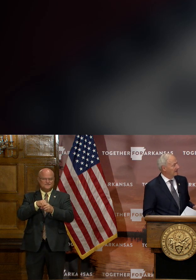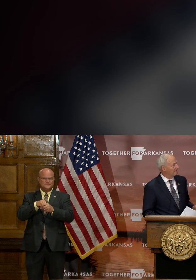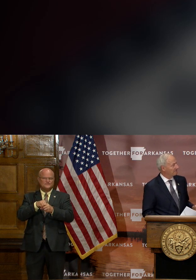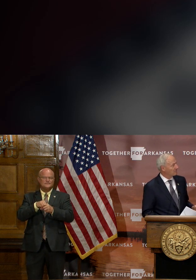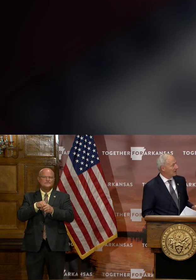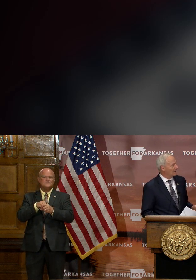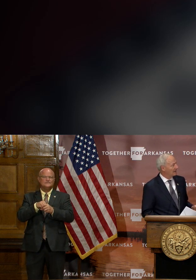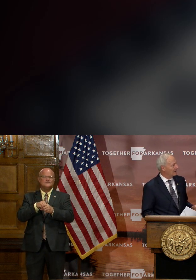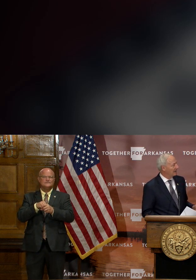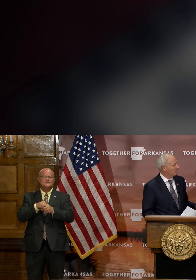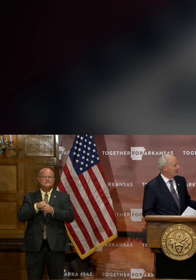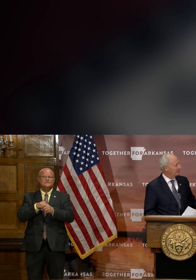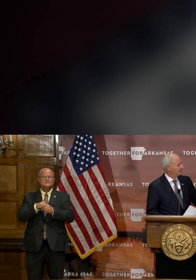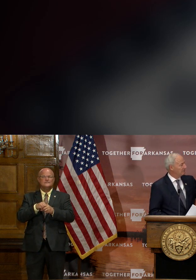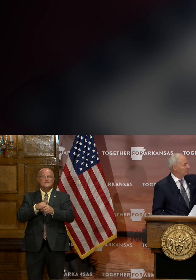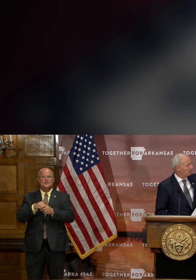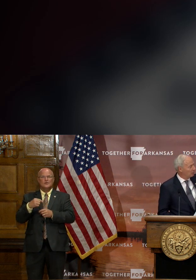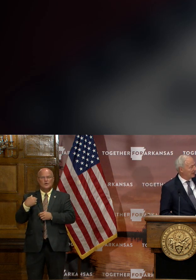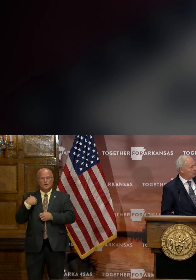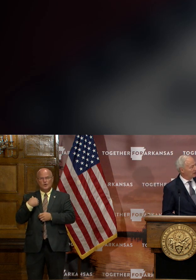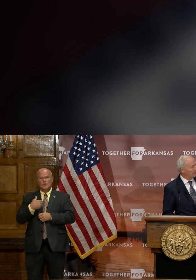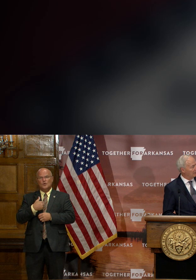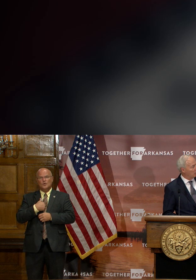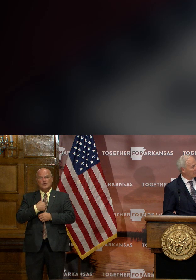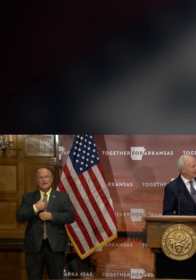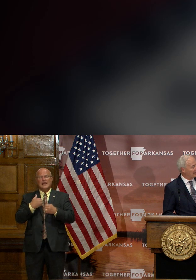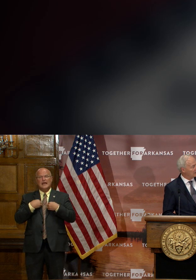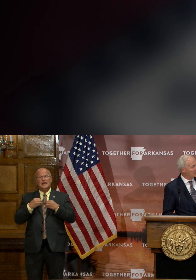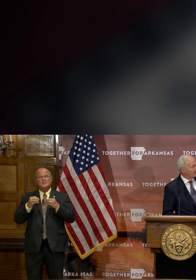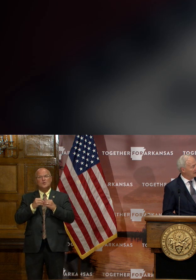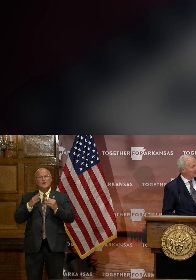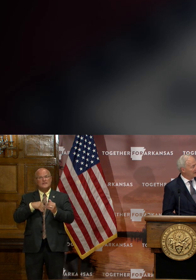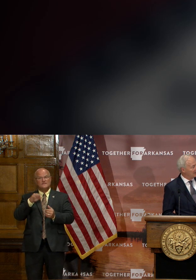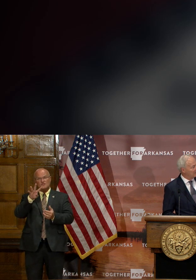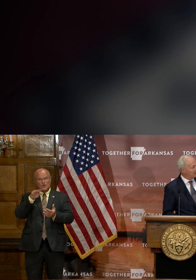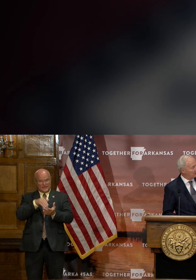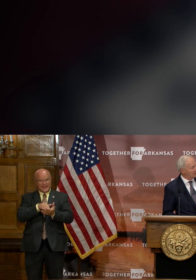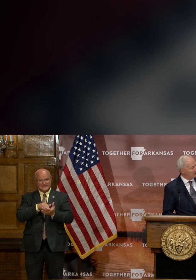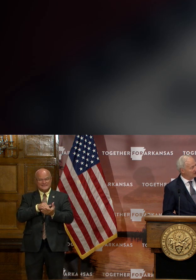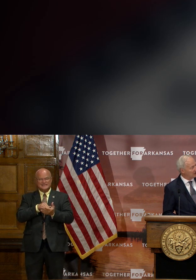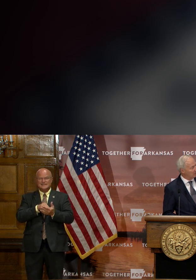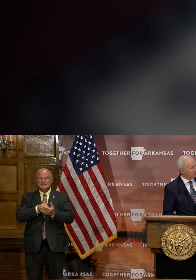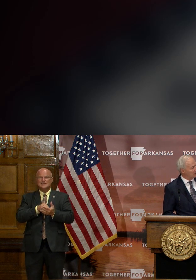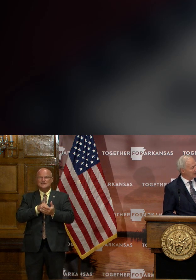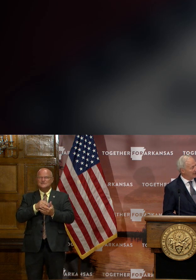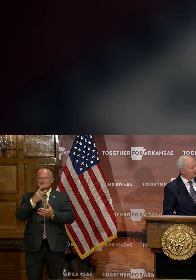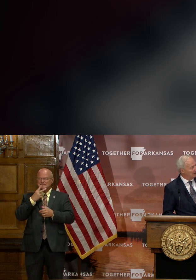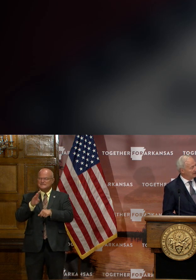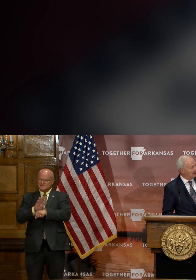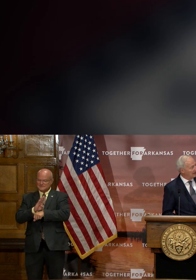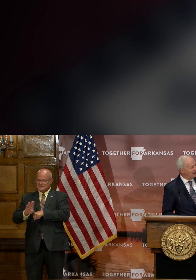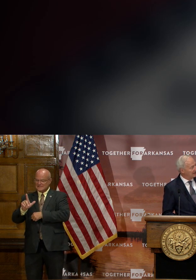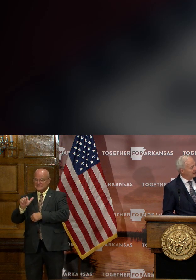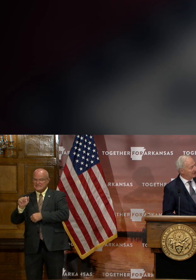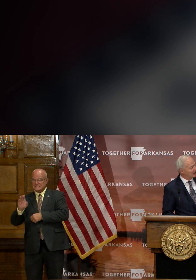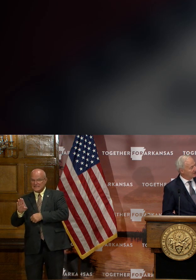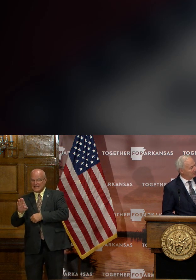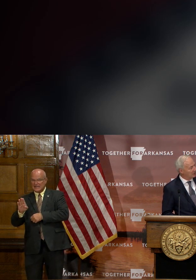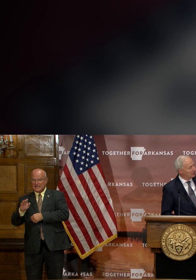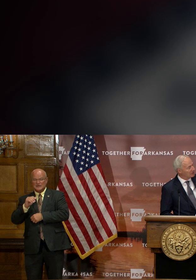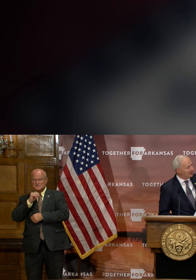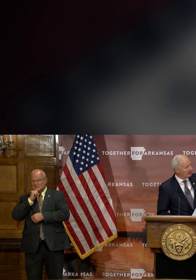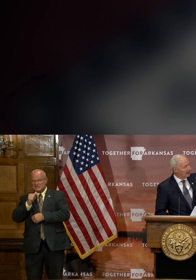And again, we had well over 4,000, but you can see the commercial lab did